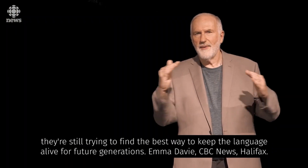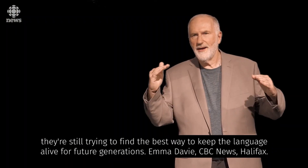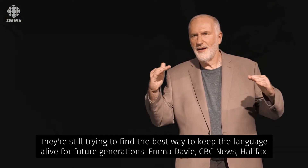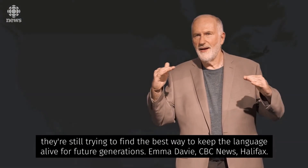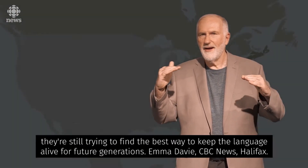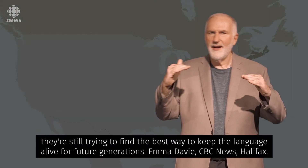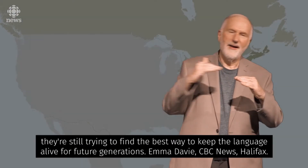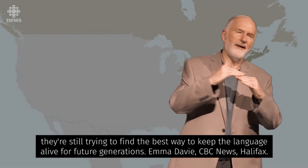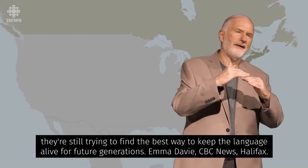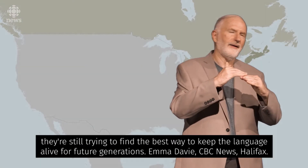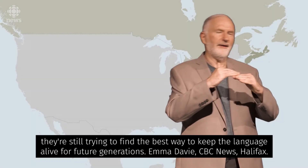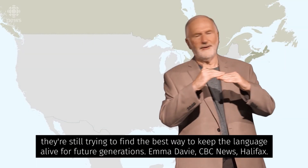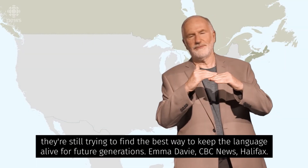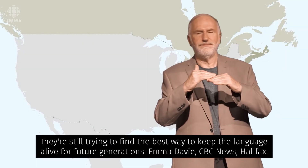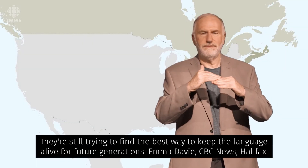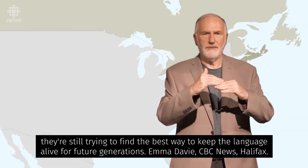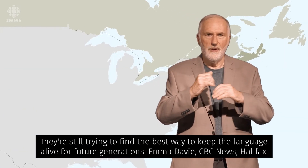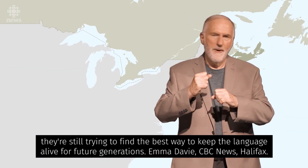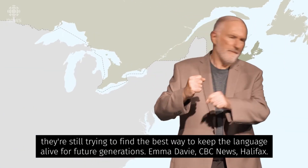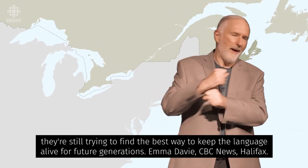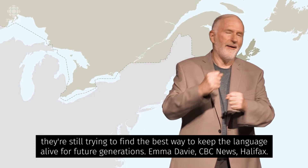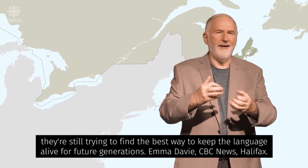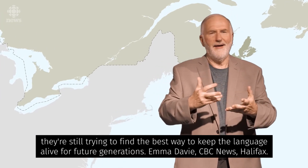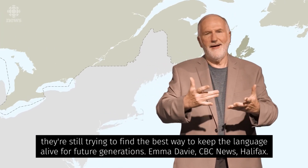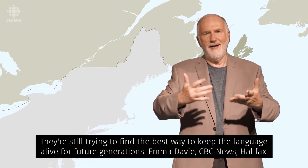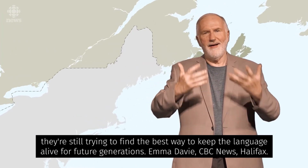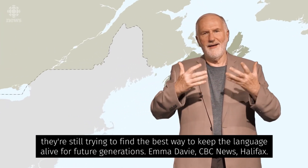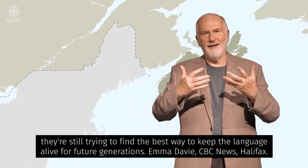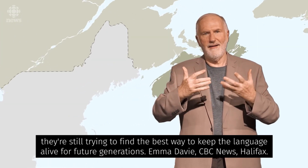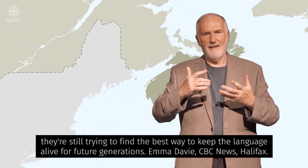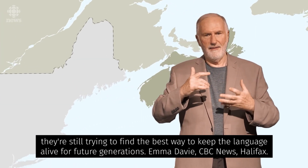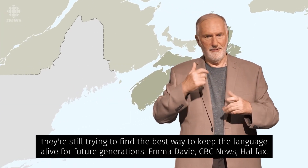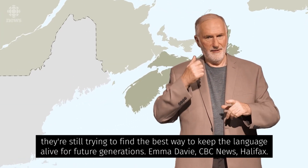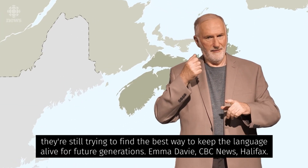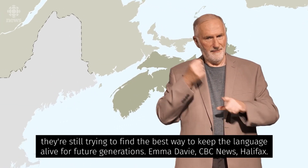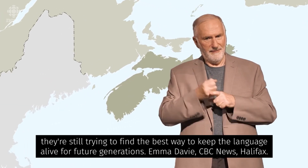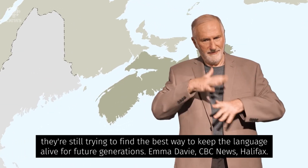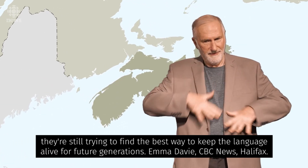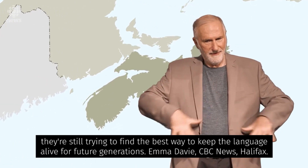for future generations. Emma Davey, CBC News, Halifax.